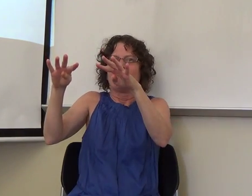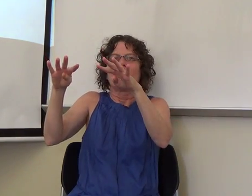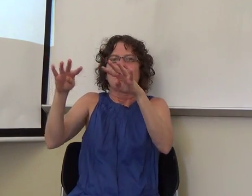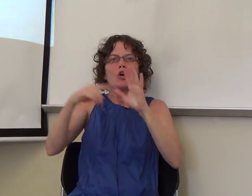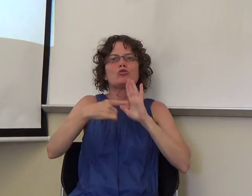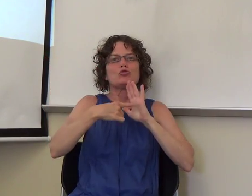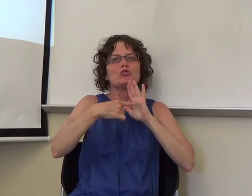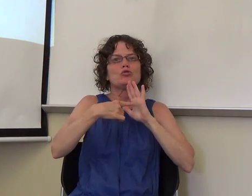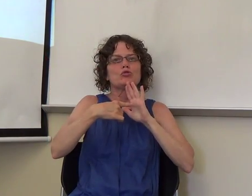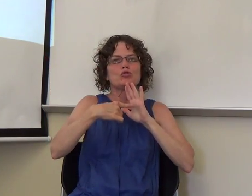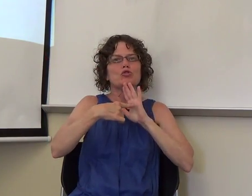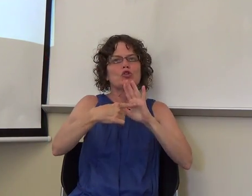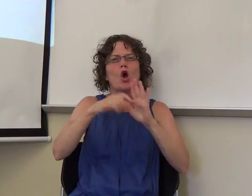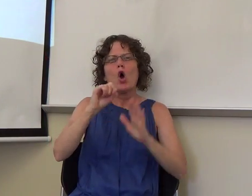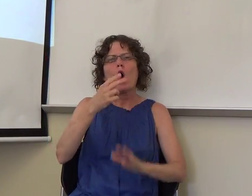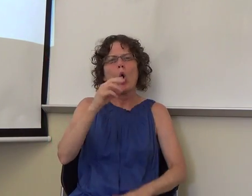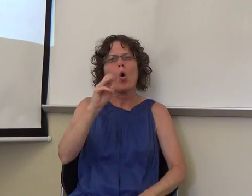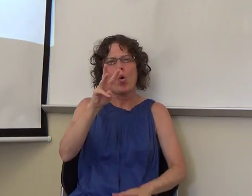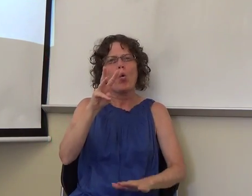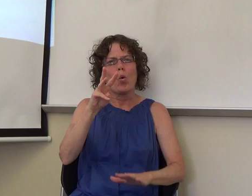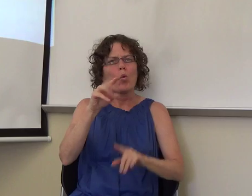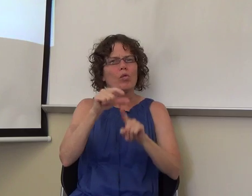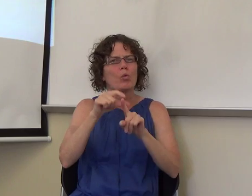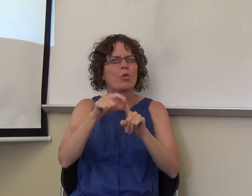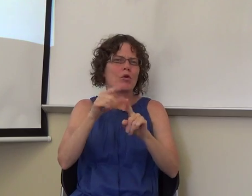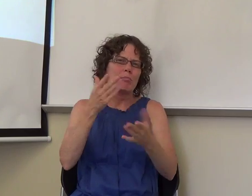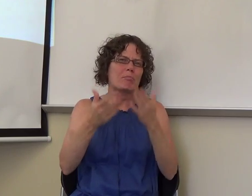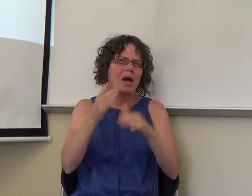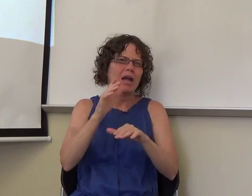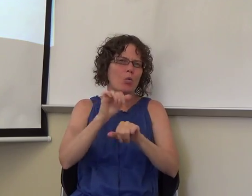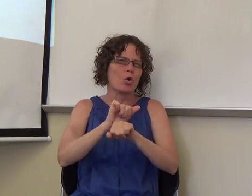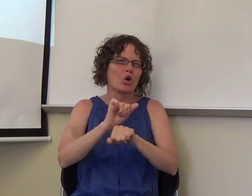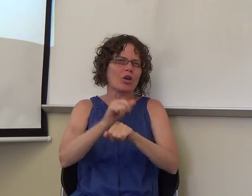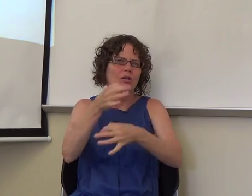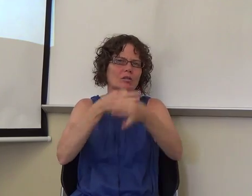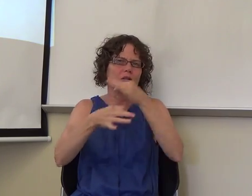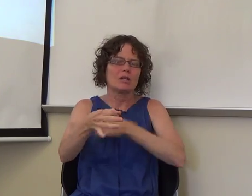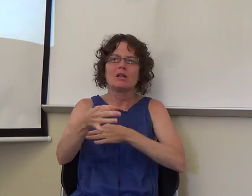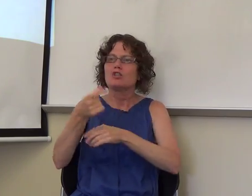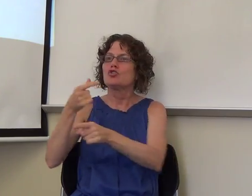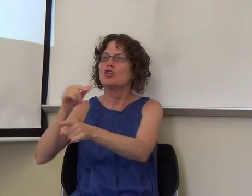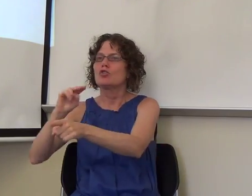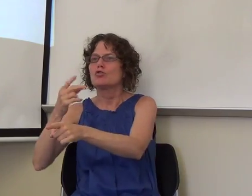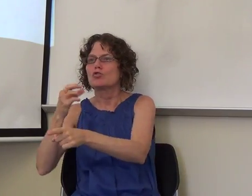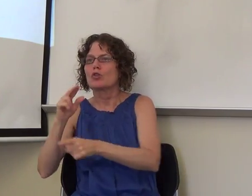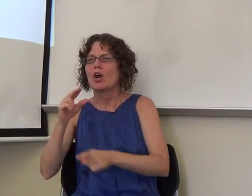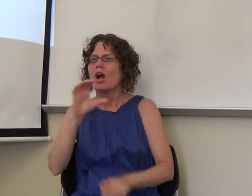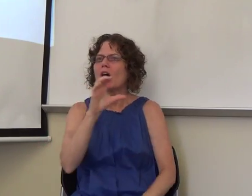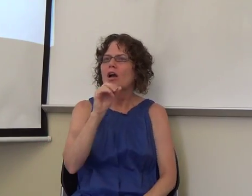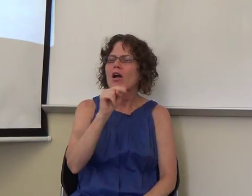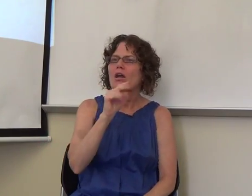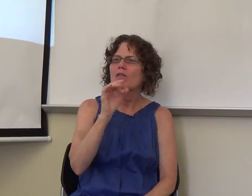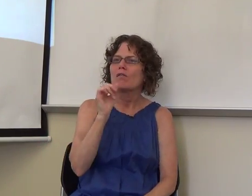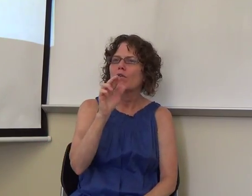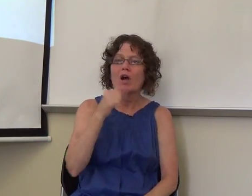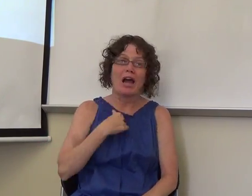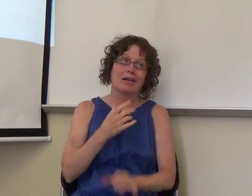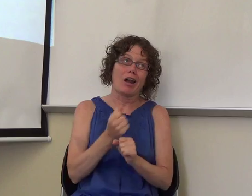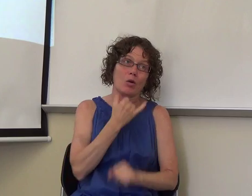show might work. Yeah, show might work. What, Ginger, what did you put? Confer means, I got it wrong, I put make